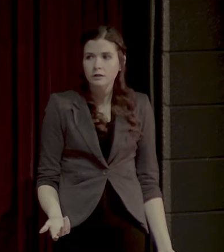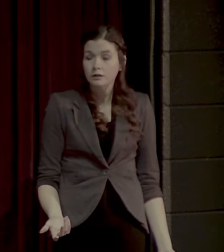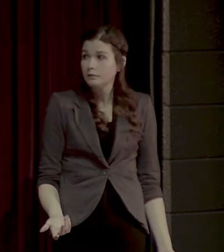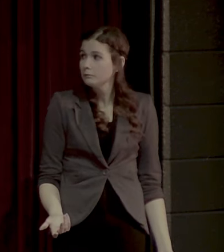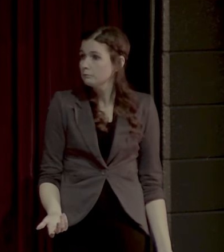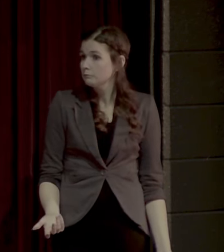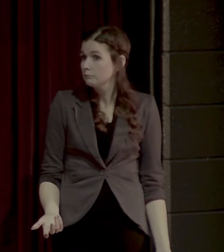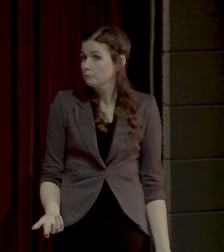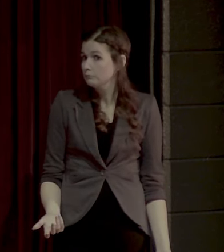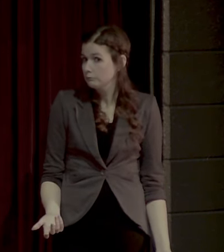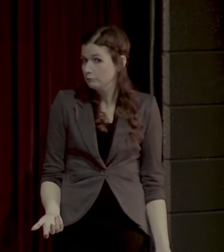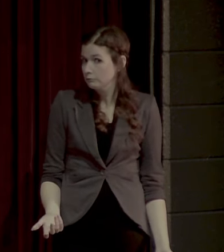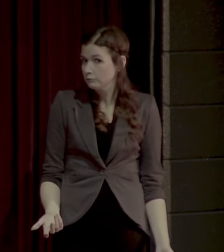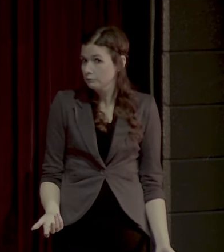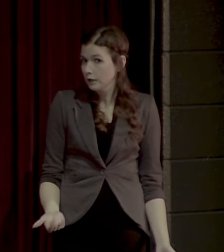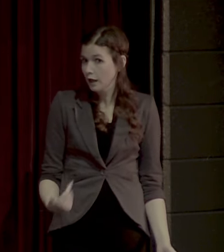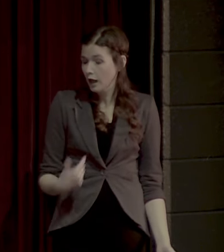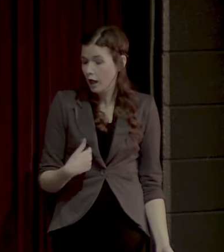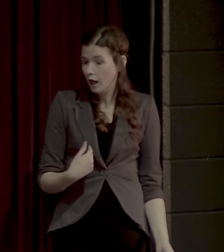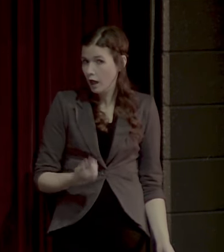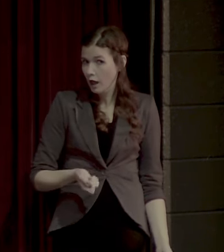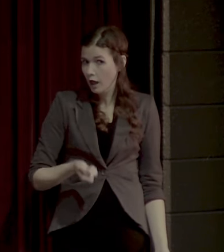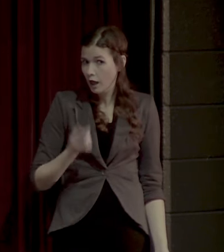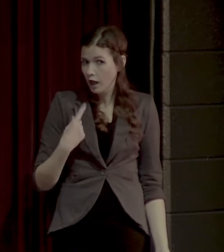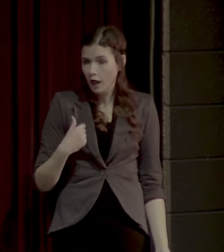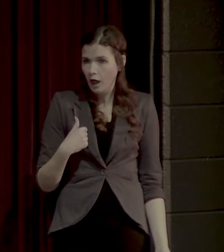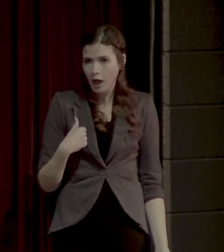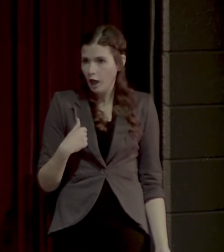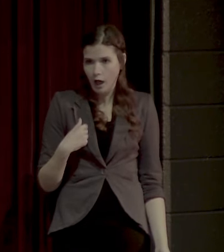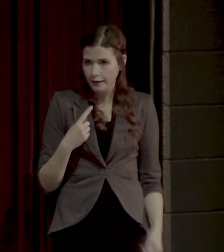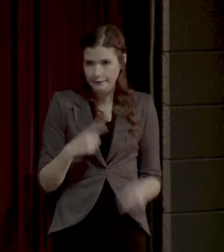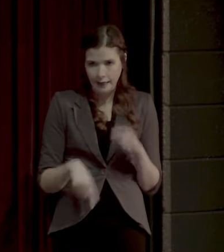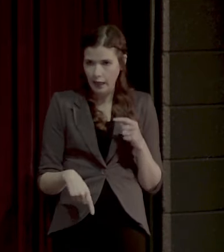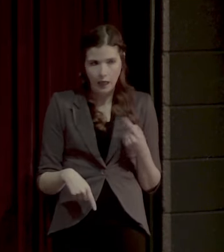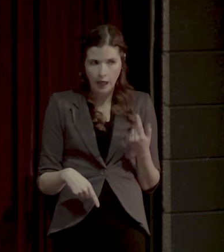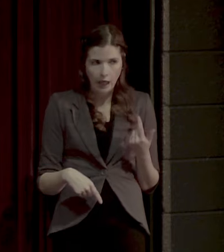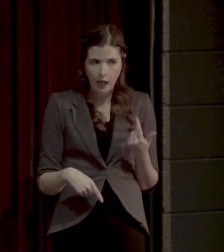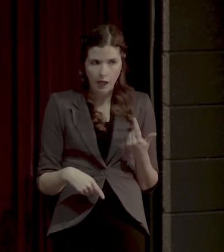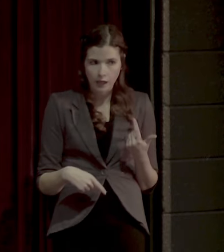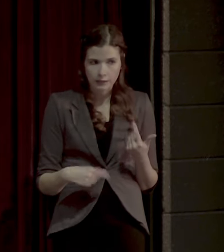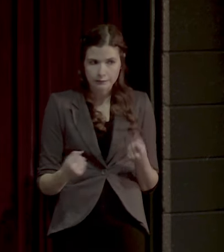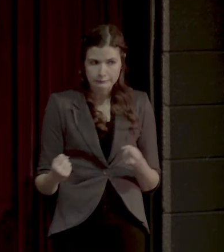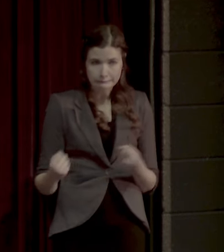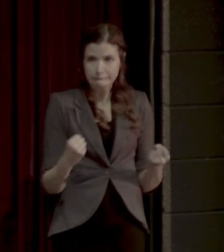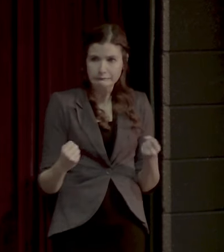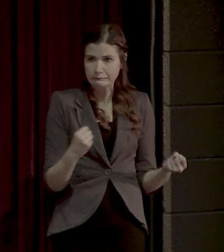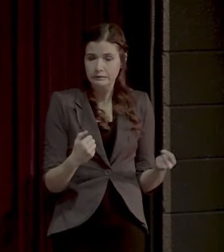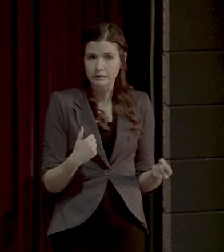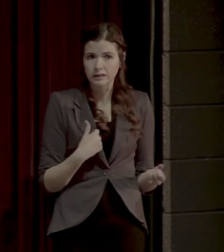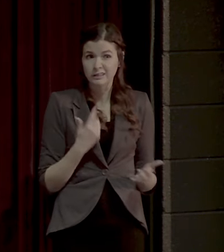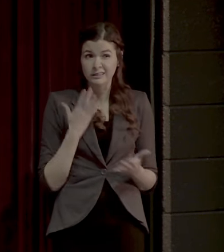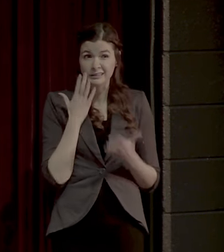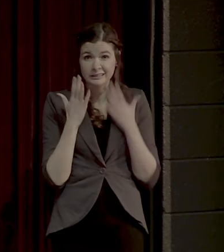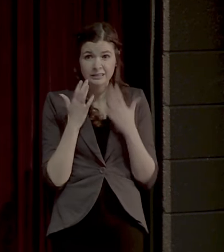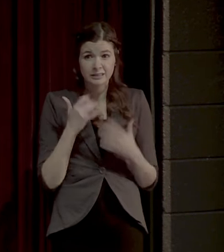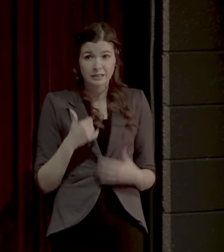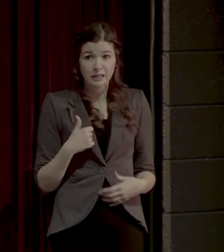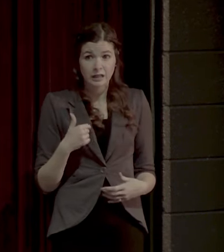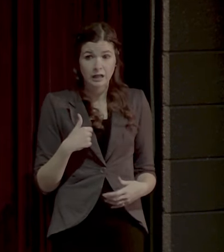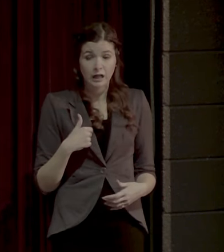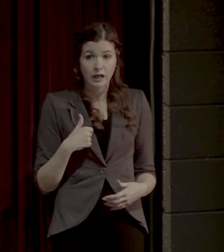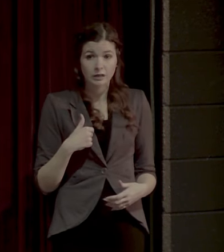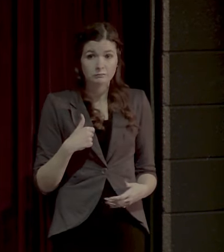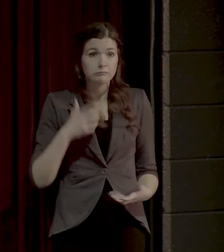became clear very fast that I would not be able to get out. And so embarrassed, I called Lawson on the